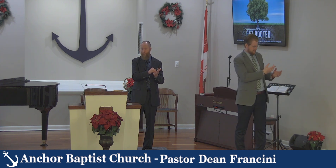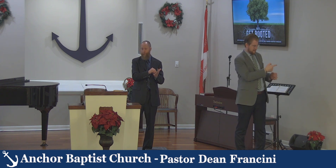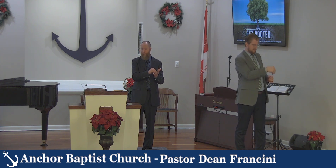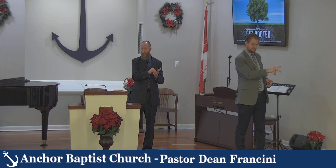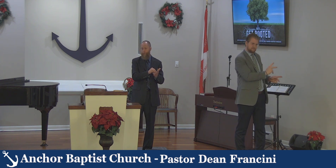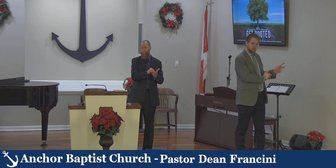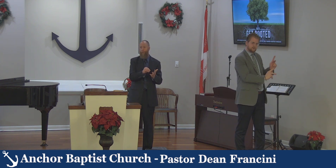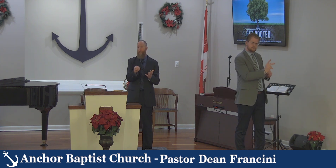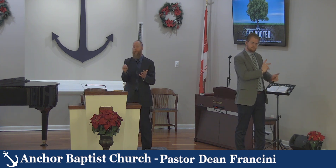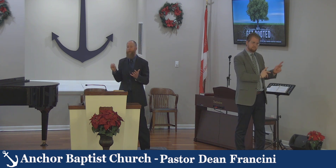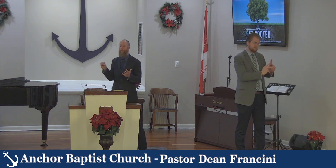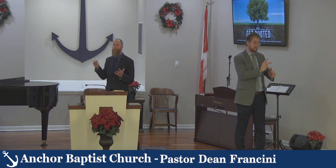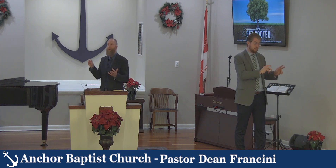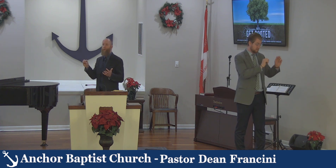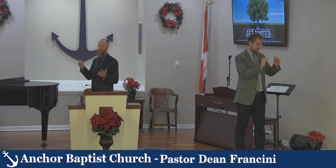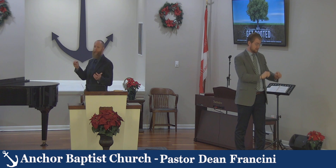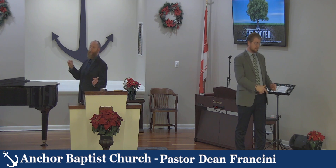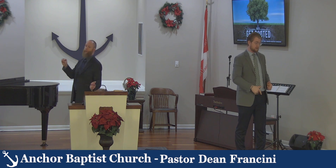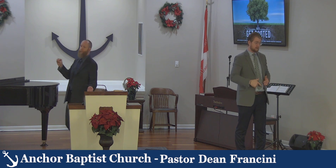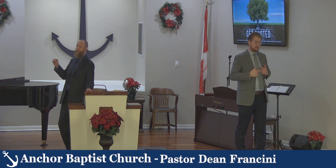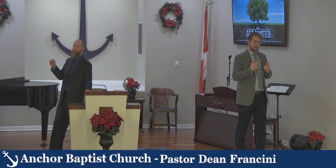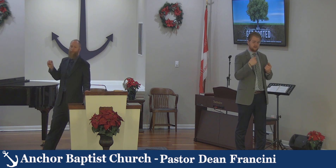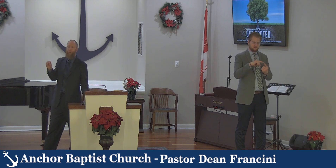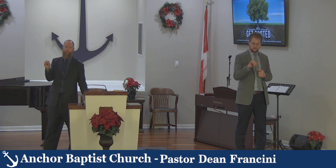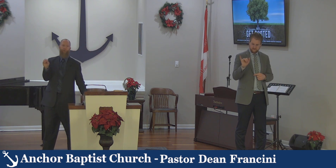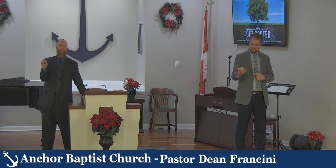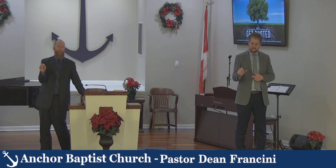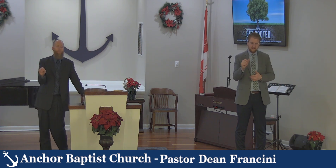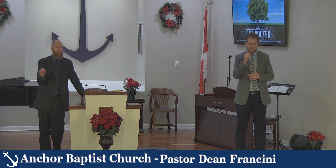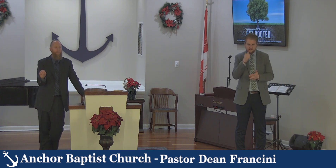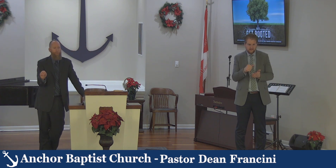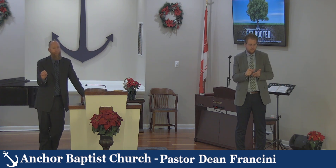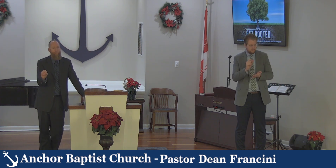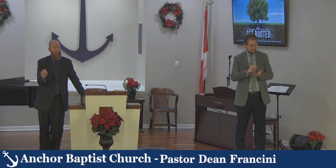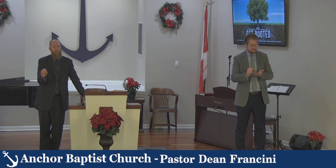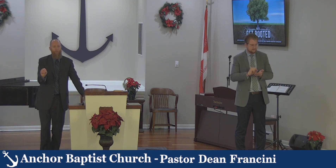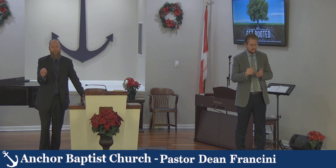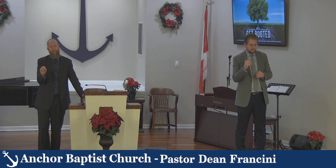that church that could still be alive when that letter was given out by John.